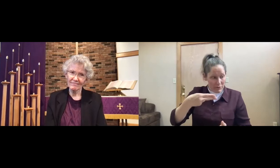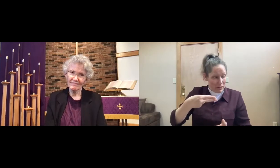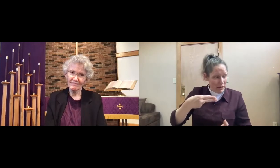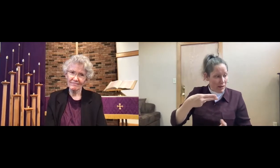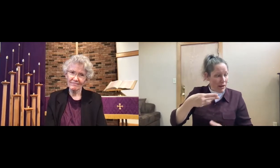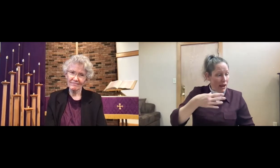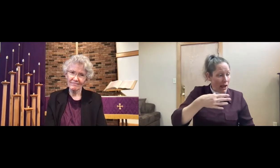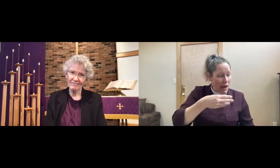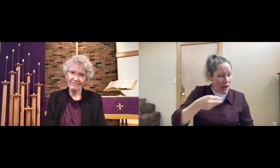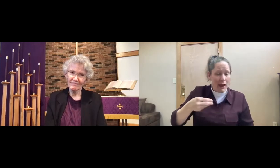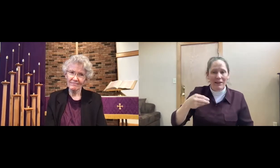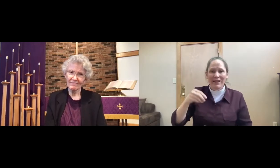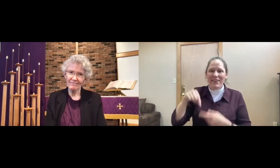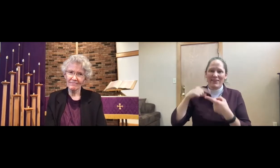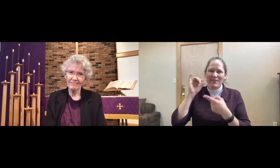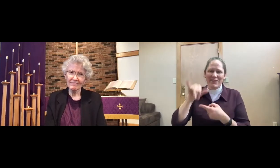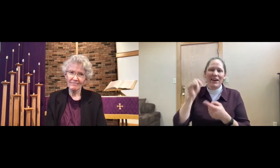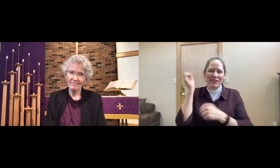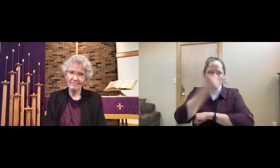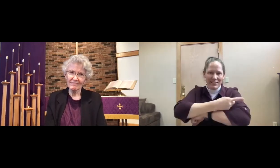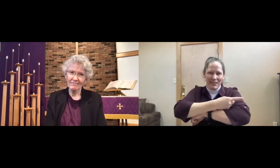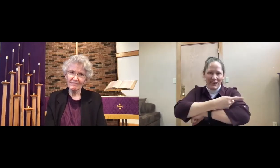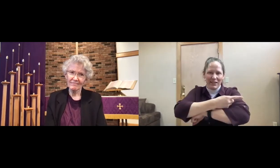And we will share communion together.